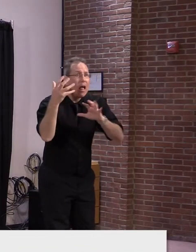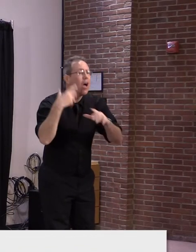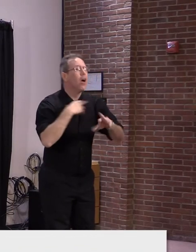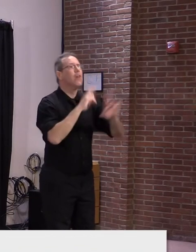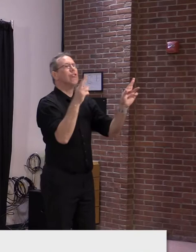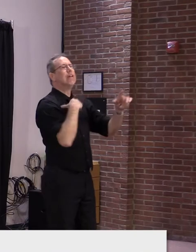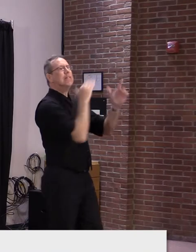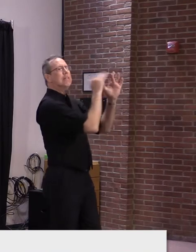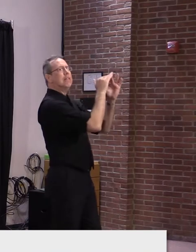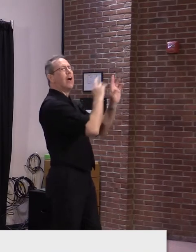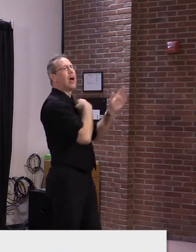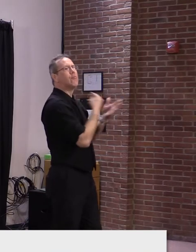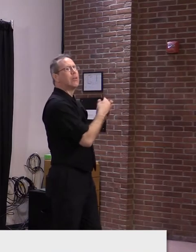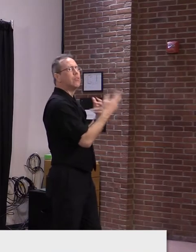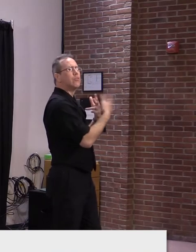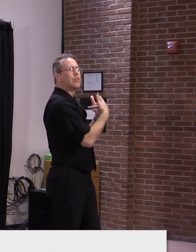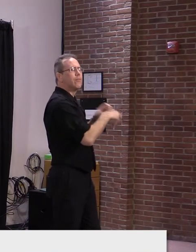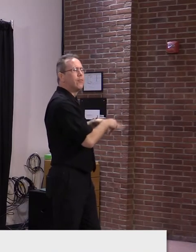pandemic.